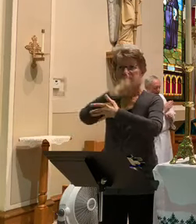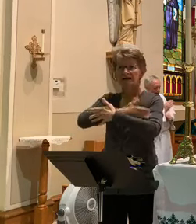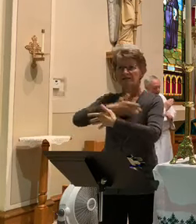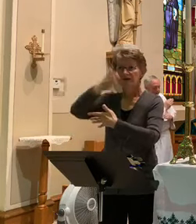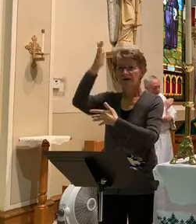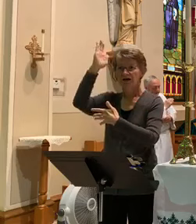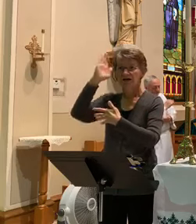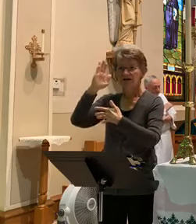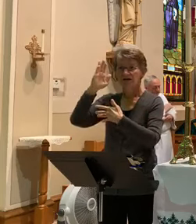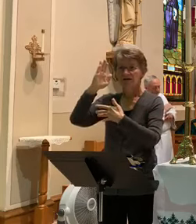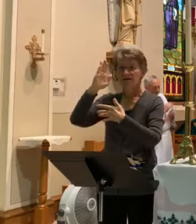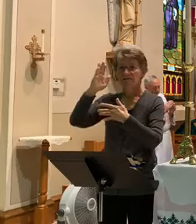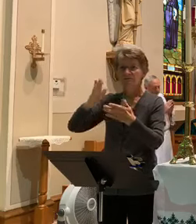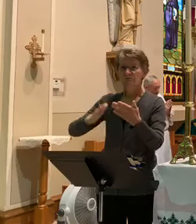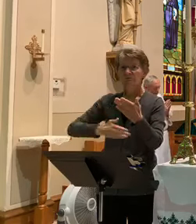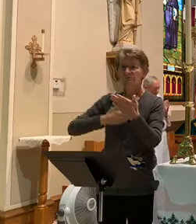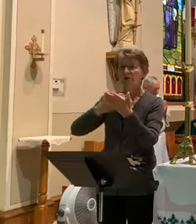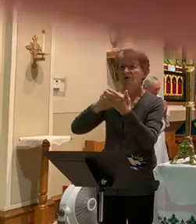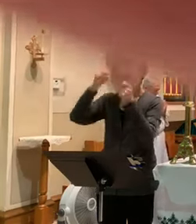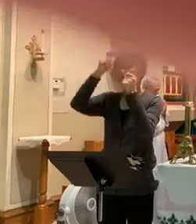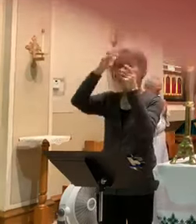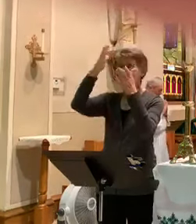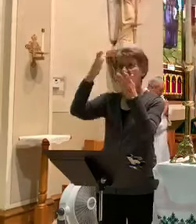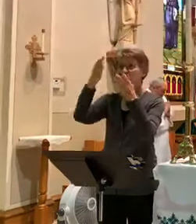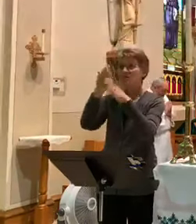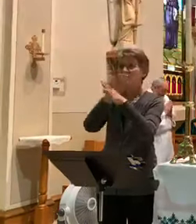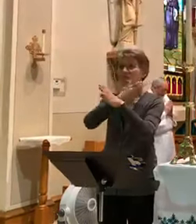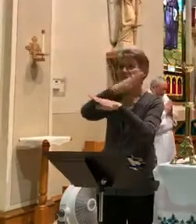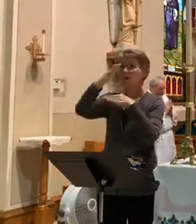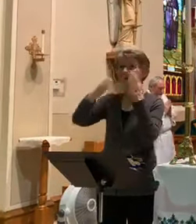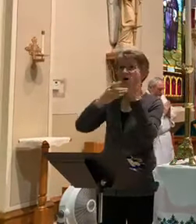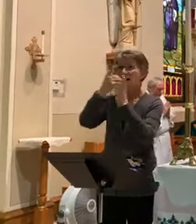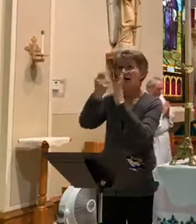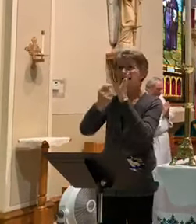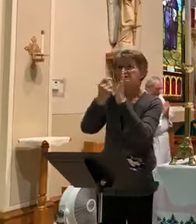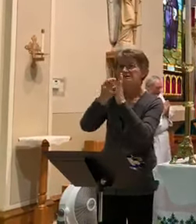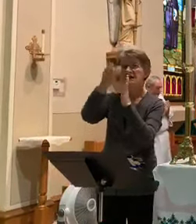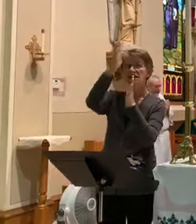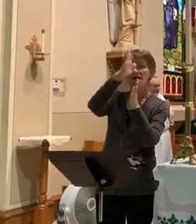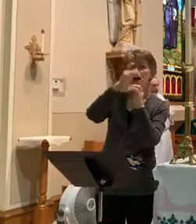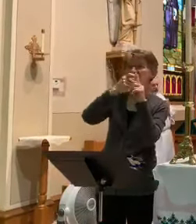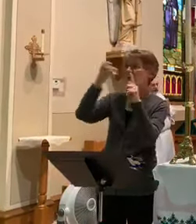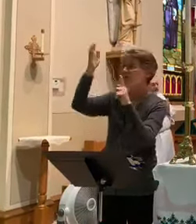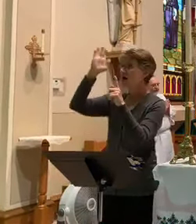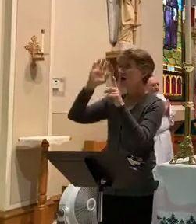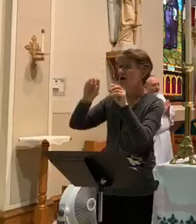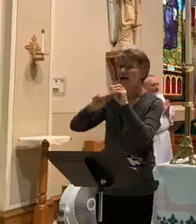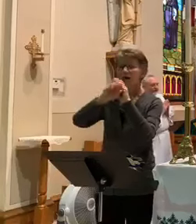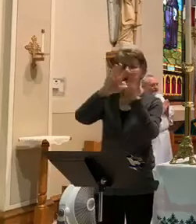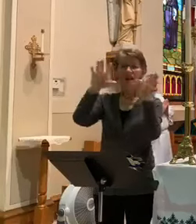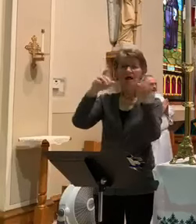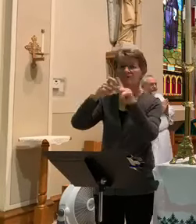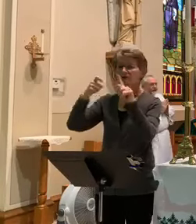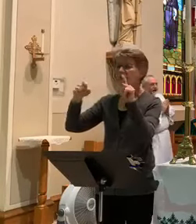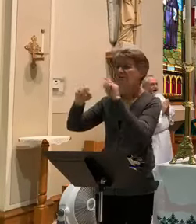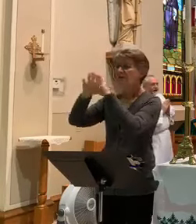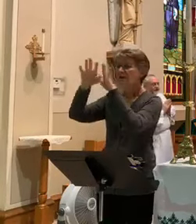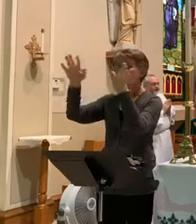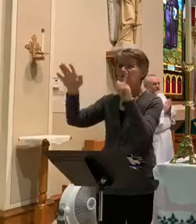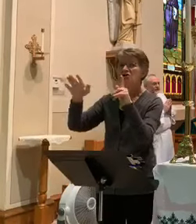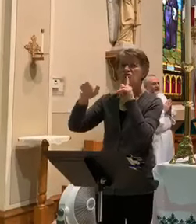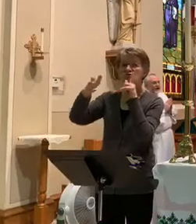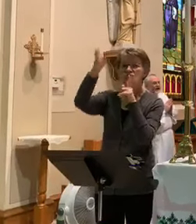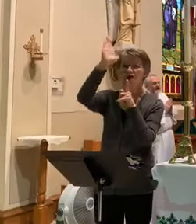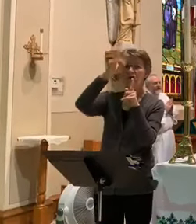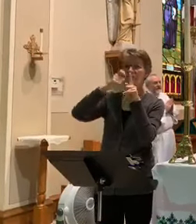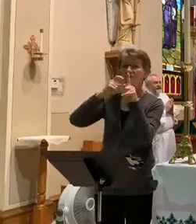Son of God, born of the Father before all ages, God from God, light from light, God